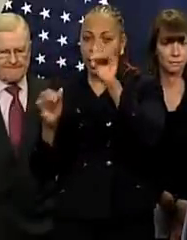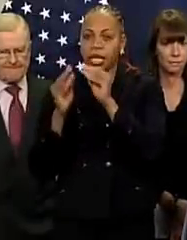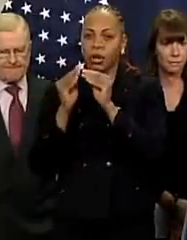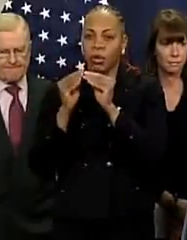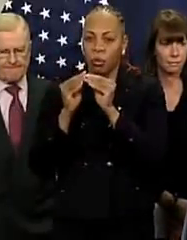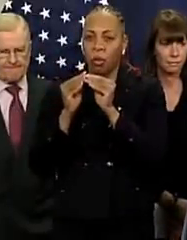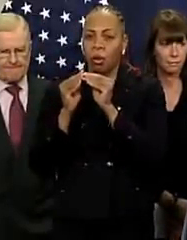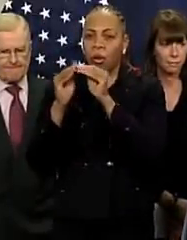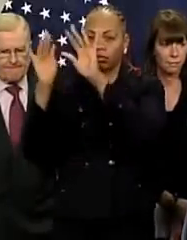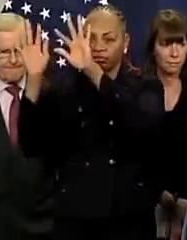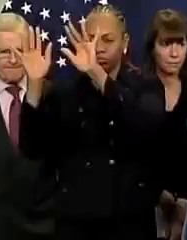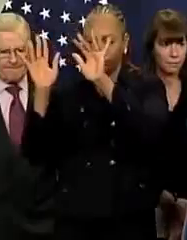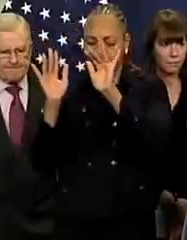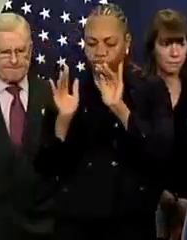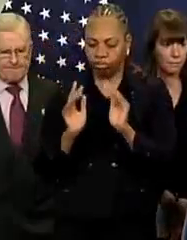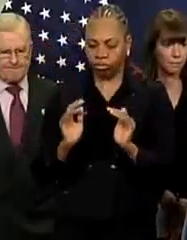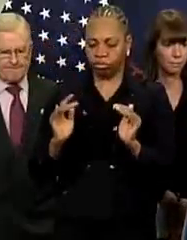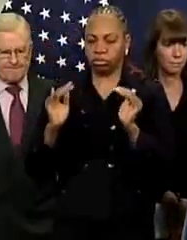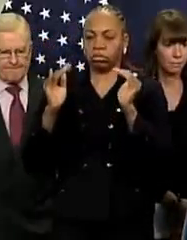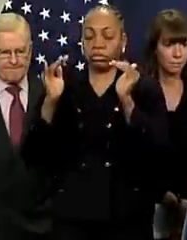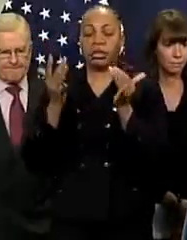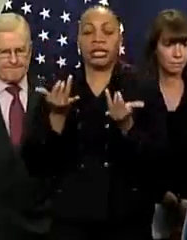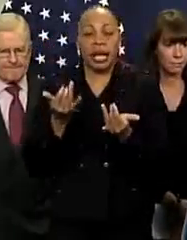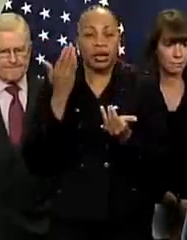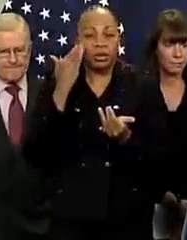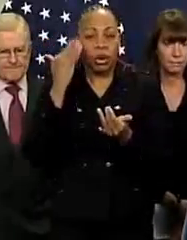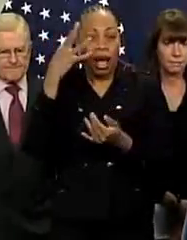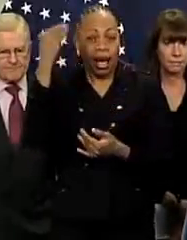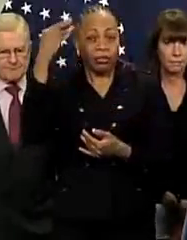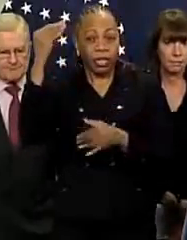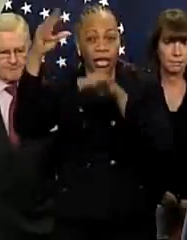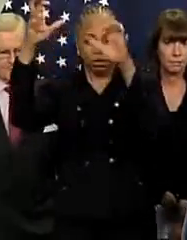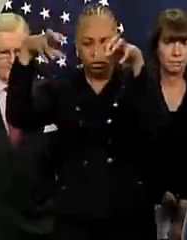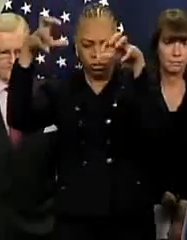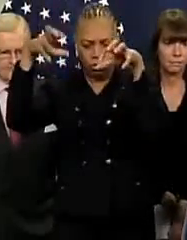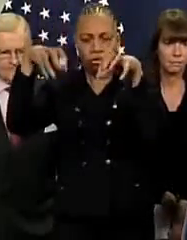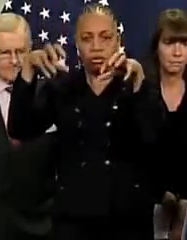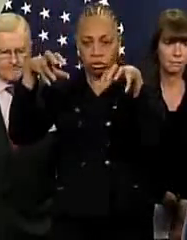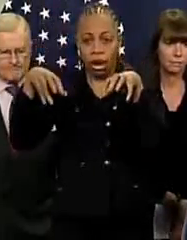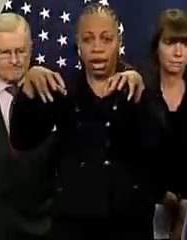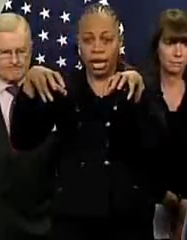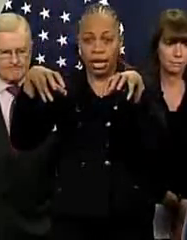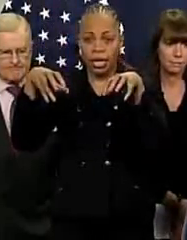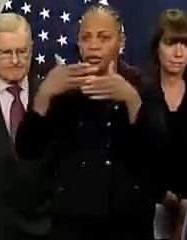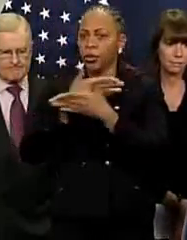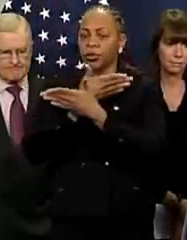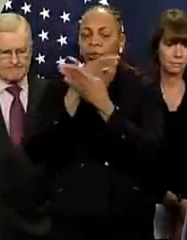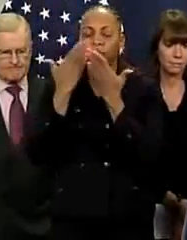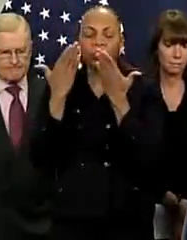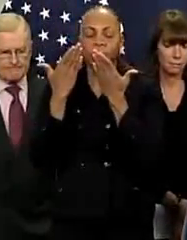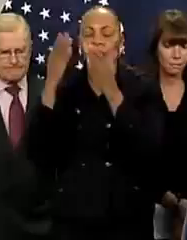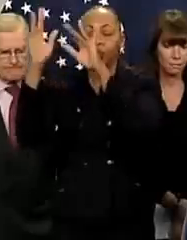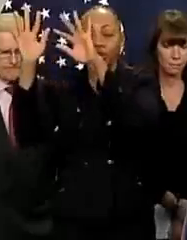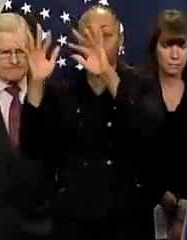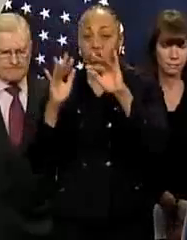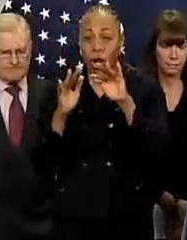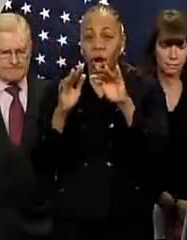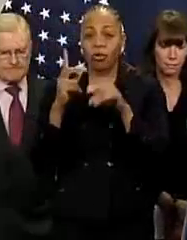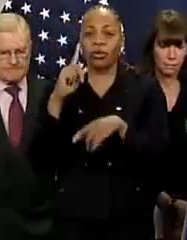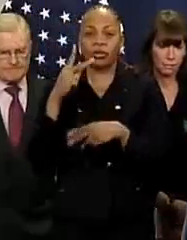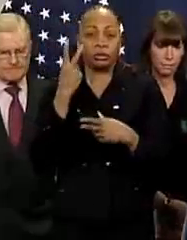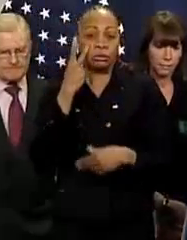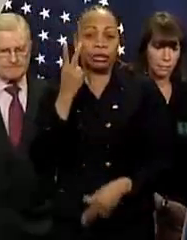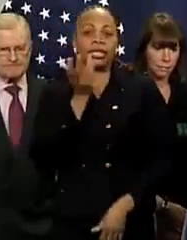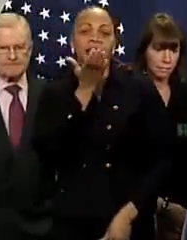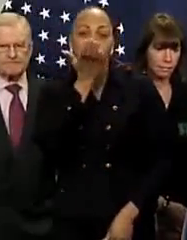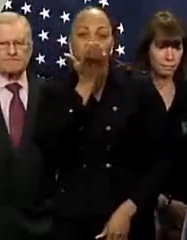precipitation uh right now as you know outside it is all rain there really isn't any snow even when you look at the grass it's